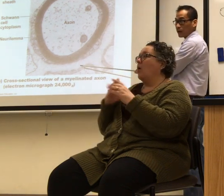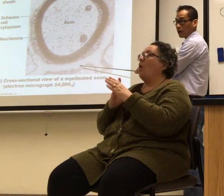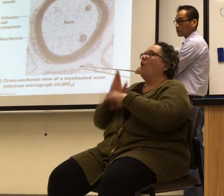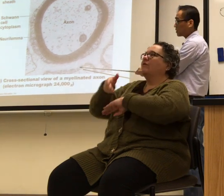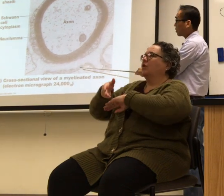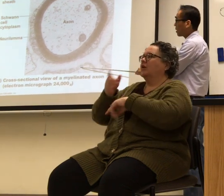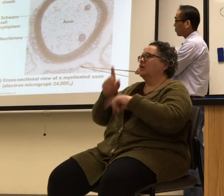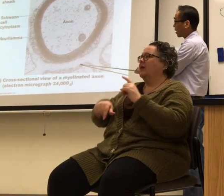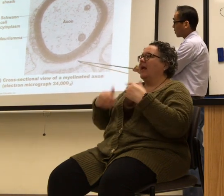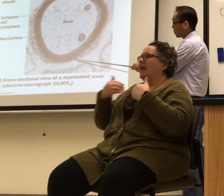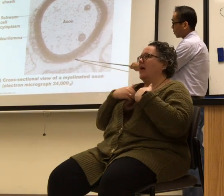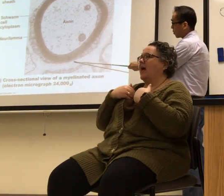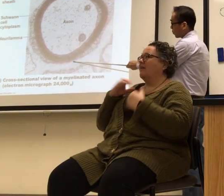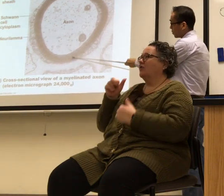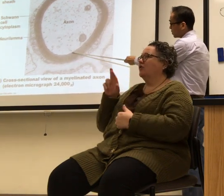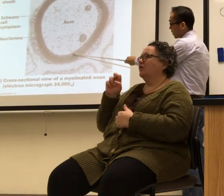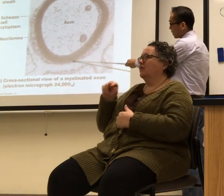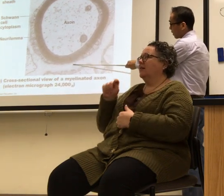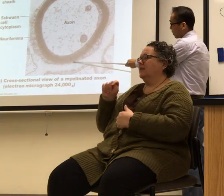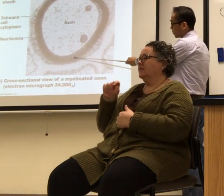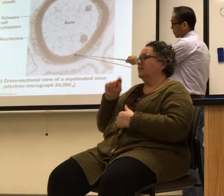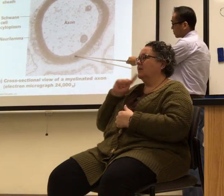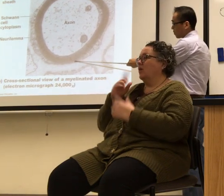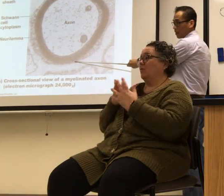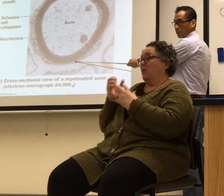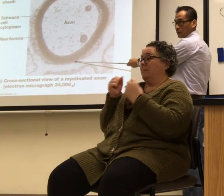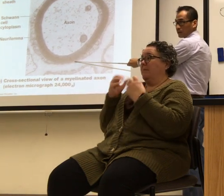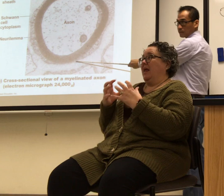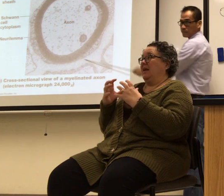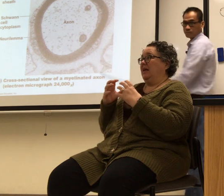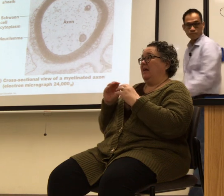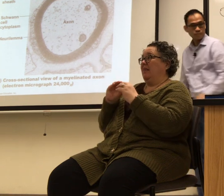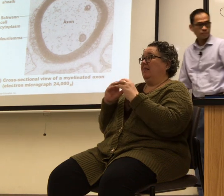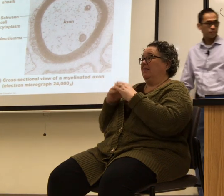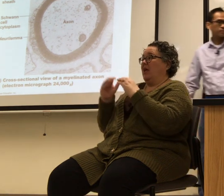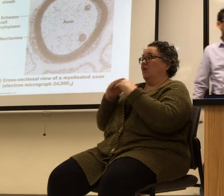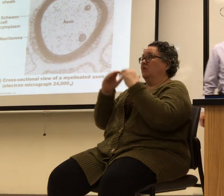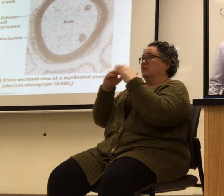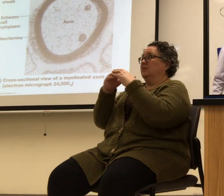current flowing across the cell membrane through these many layers of cell membrane. So that's